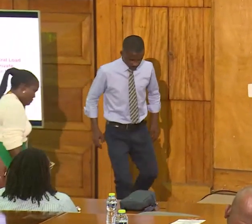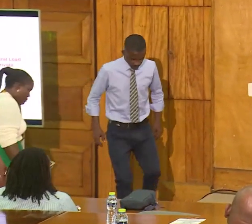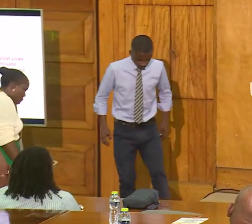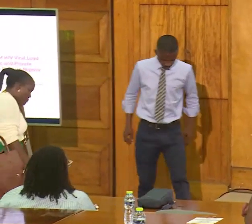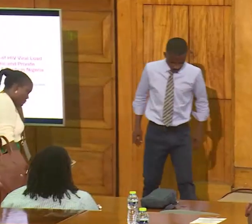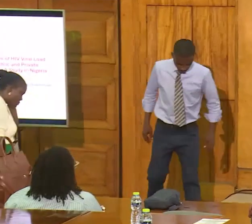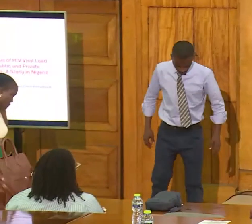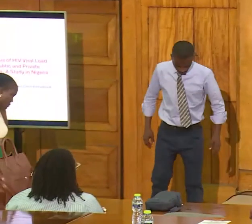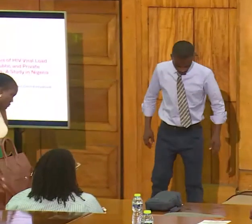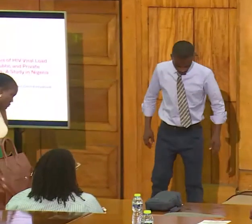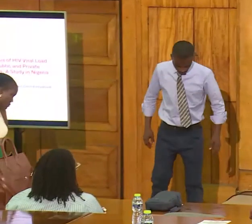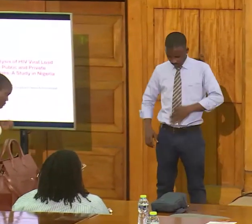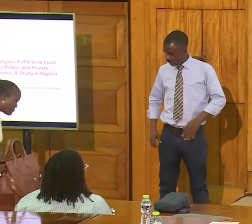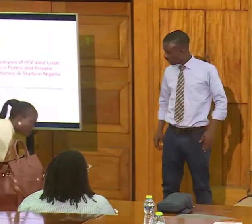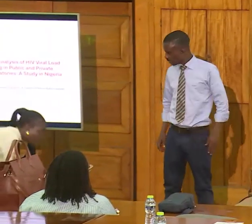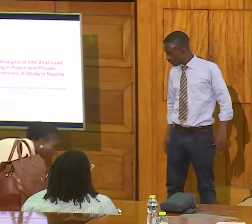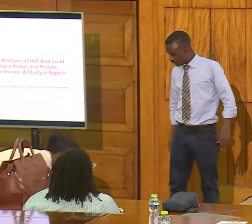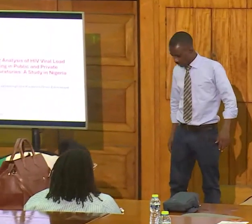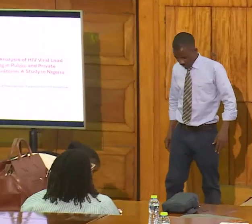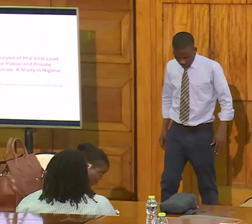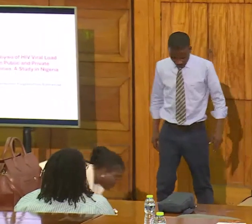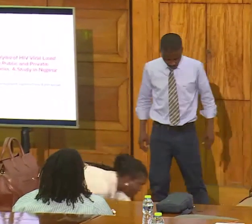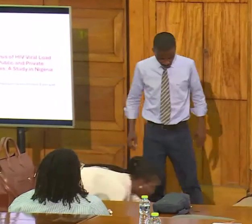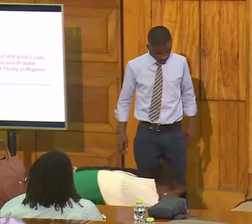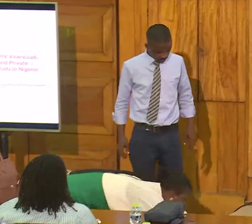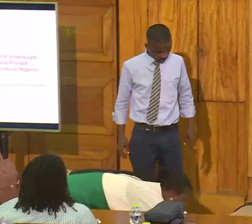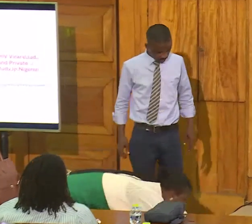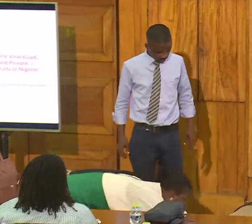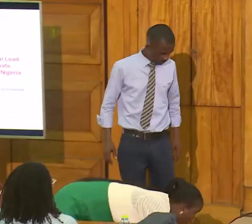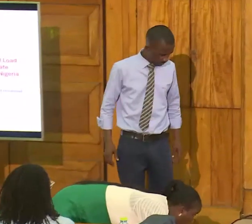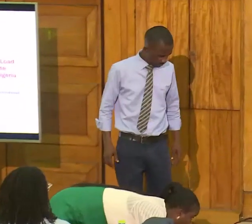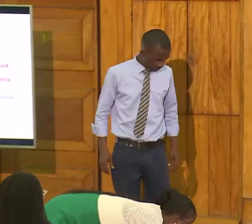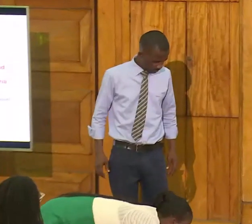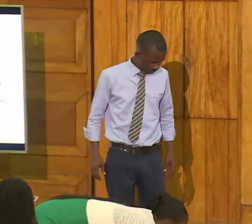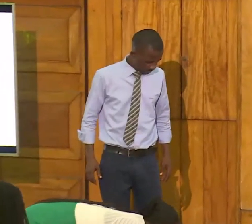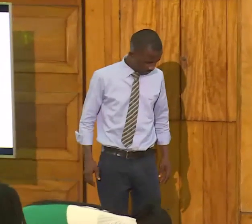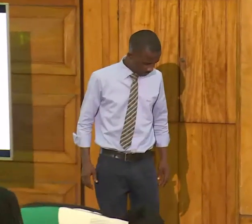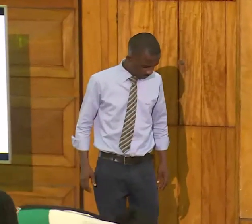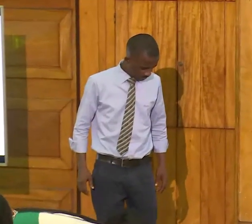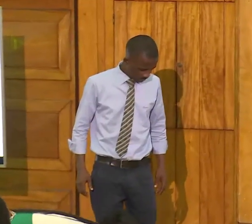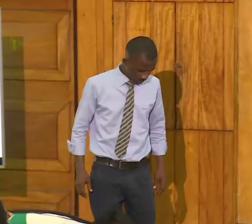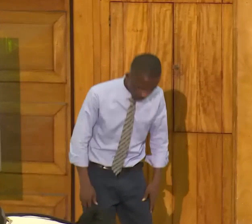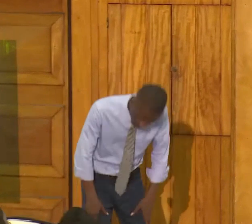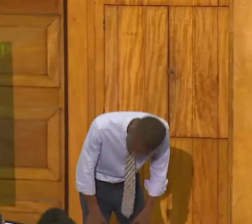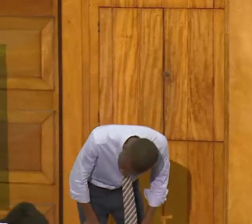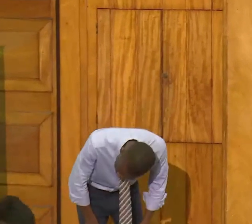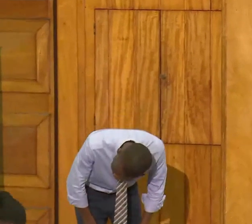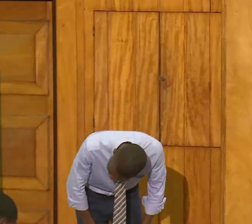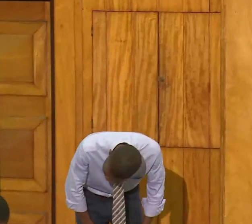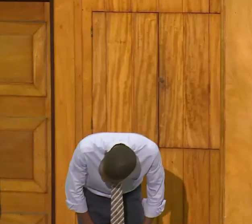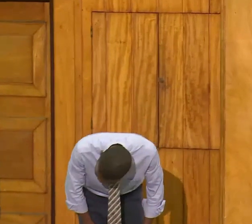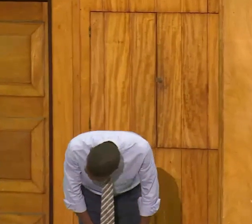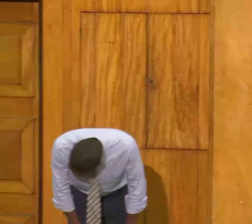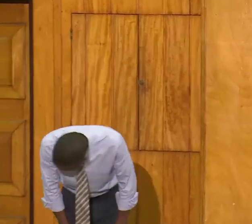can be better anyway. So just a disclaimer first. I was a clinical laboratory manager for